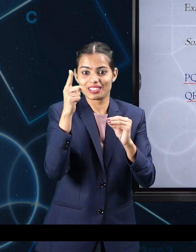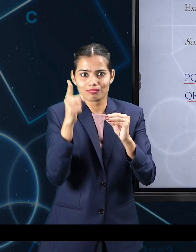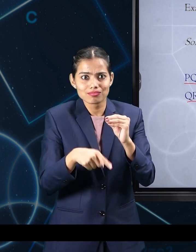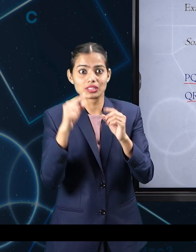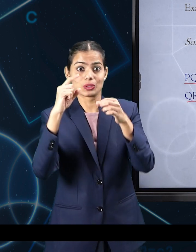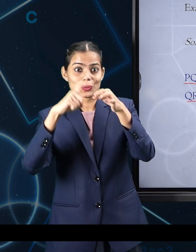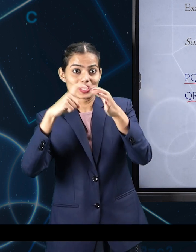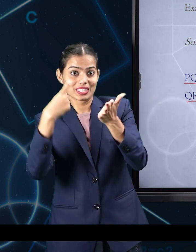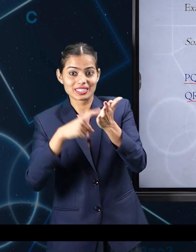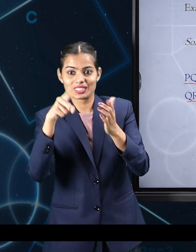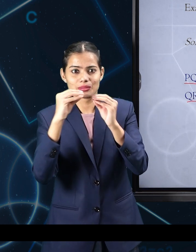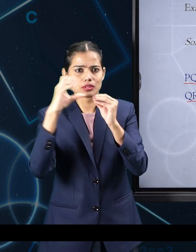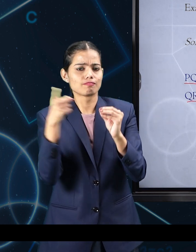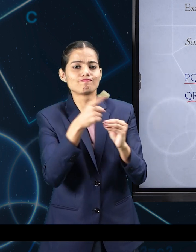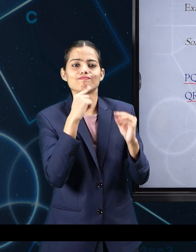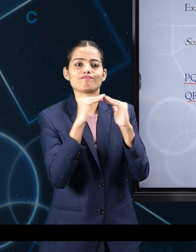equal to QR by BC.